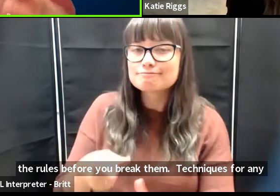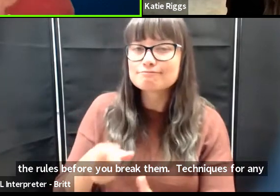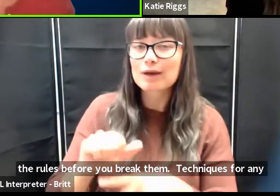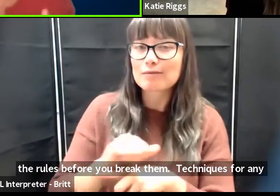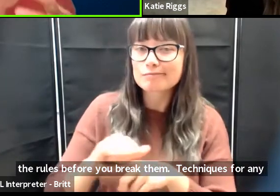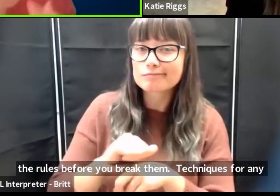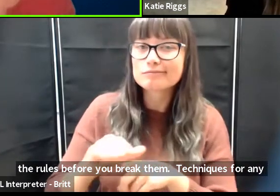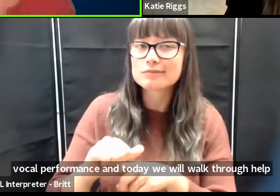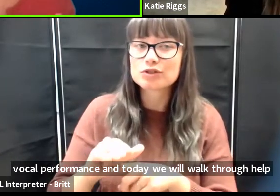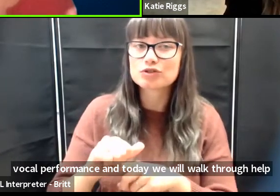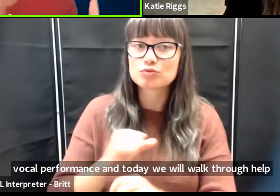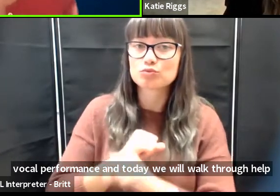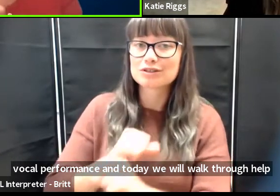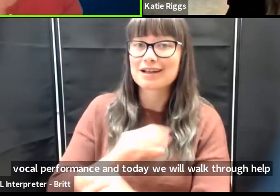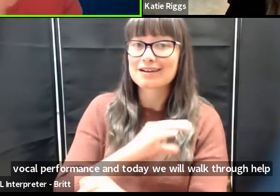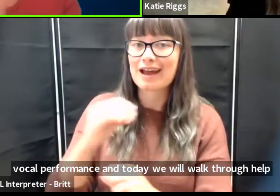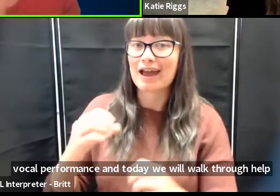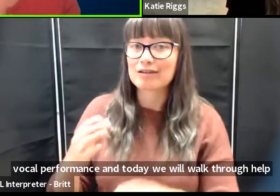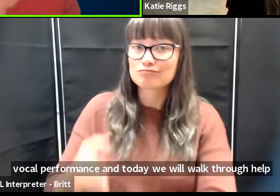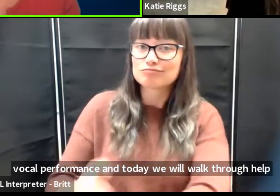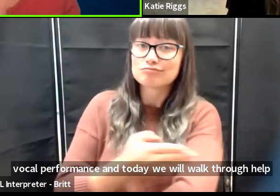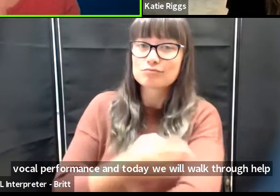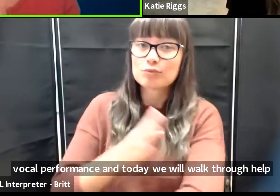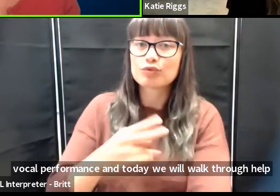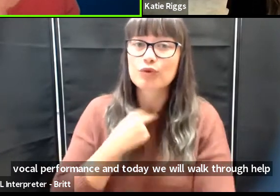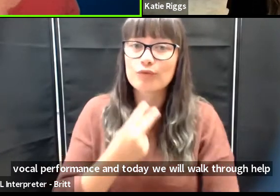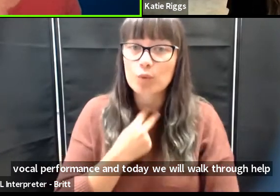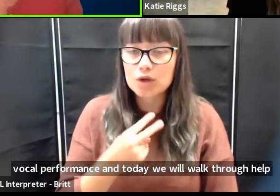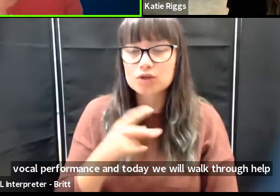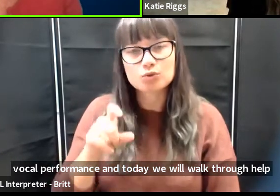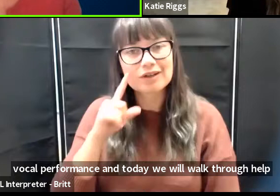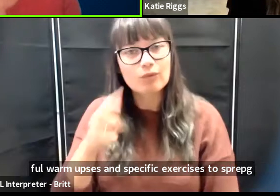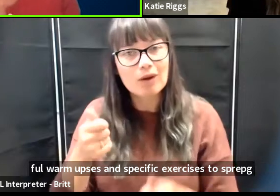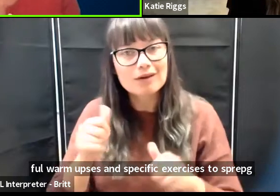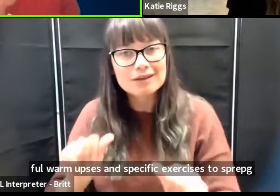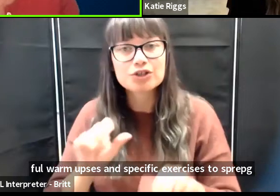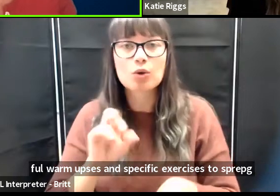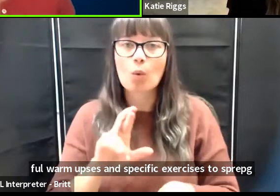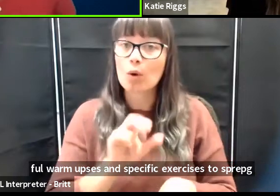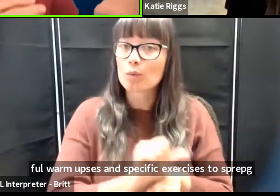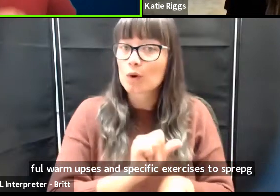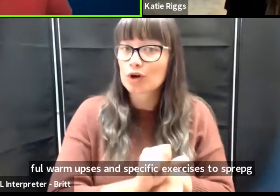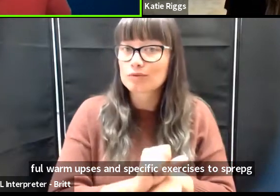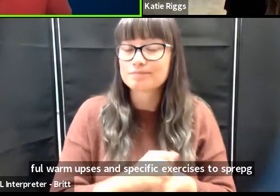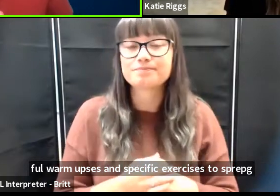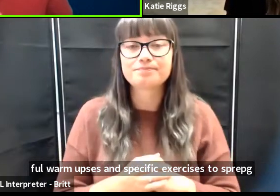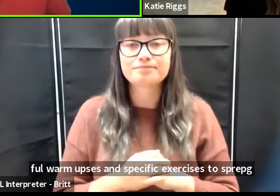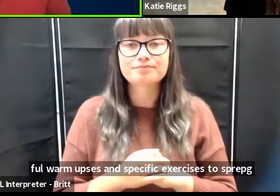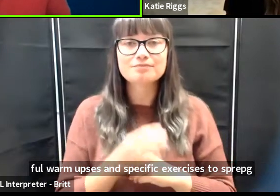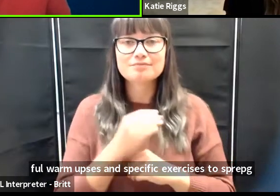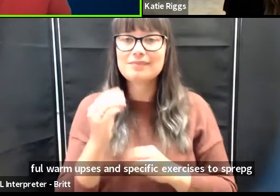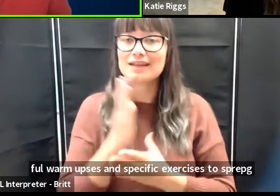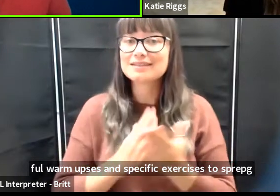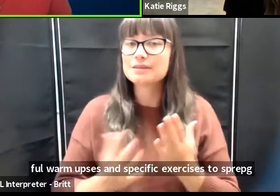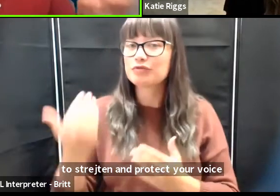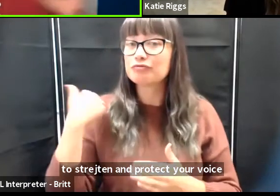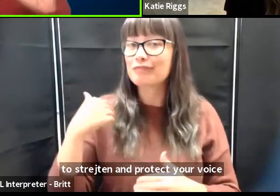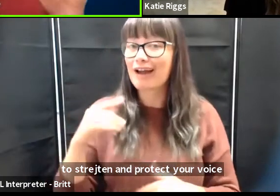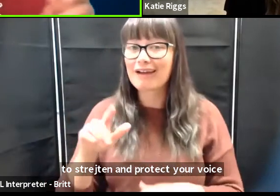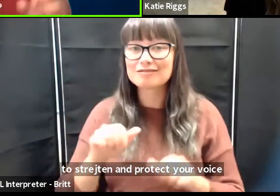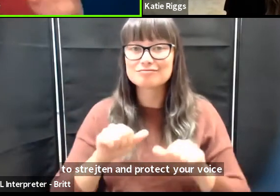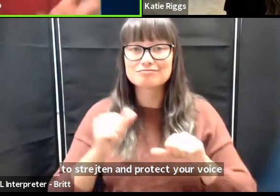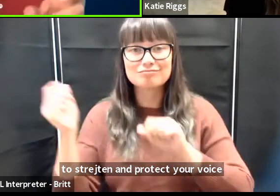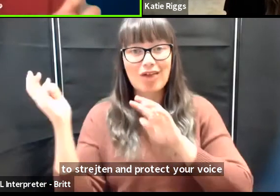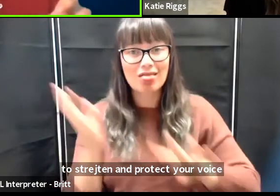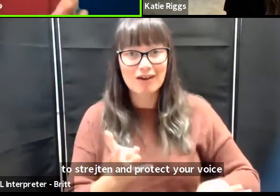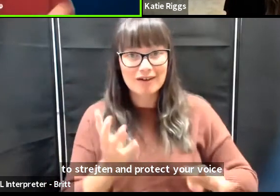protect and strengthen your voice. We all need that when we're going out for our auditions or even when we're working. And unlike some of our past live streams, we're